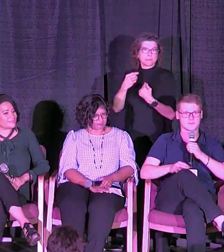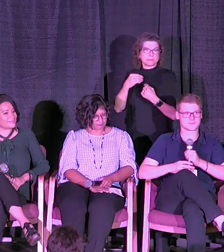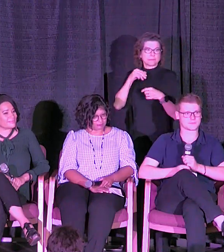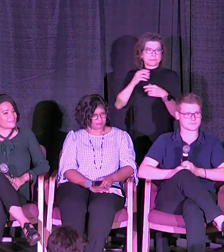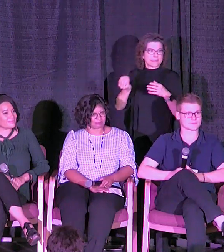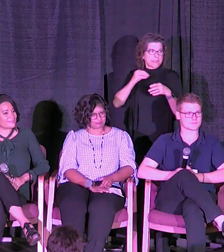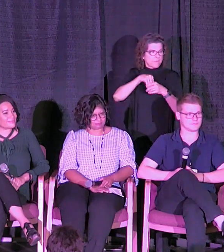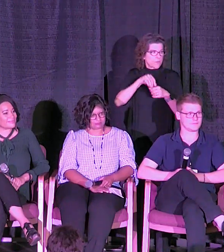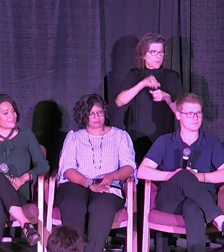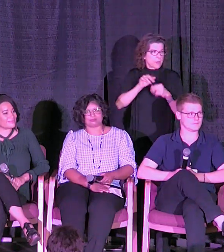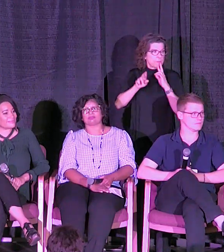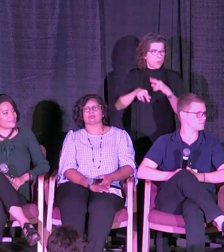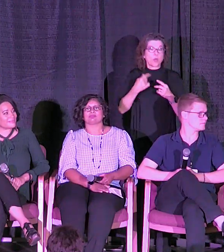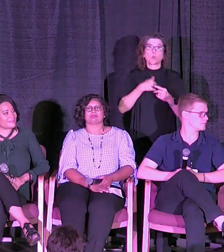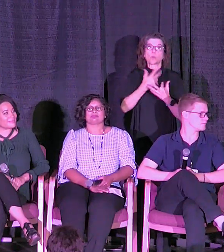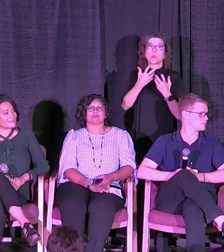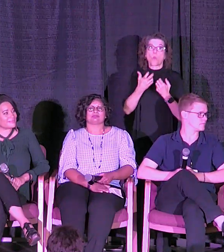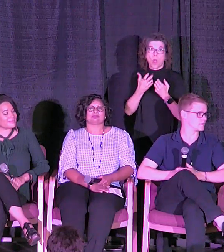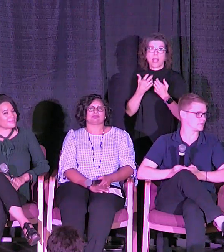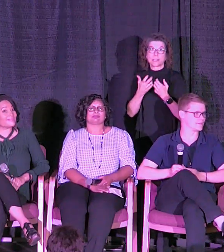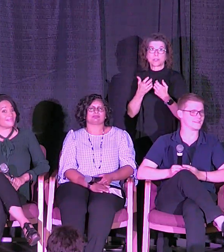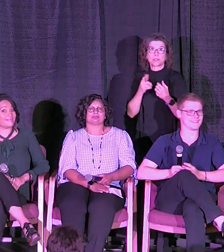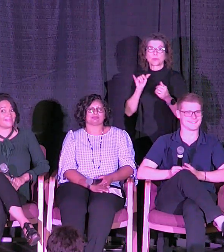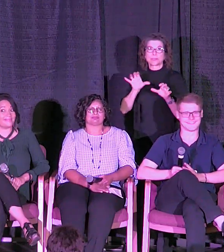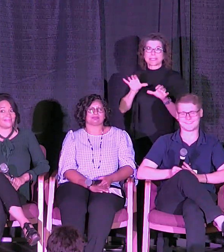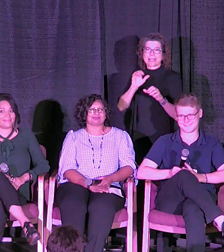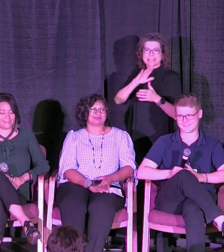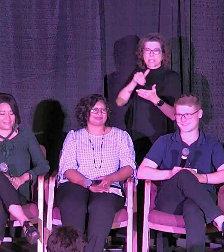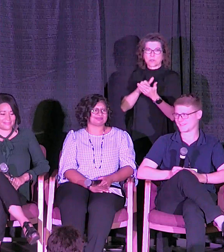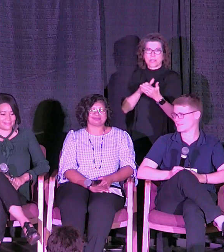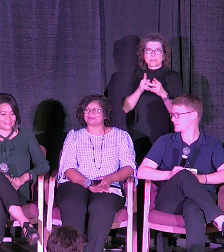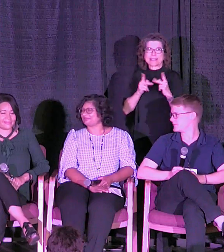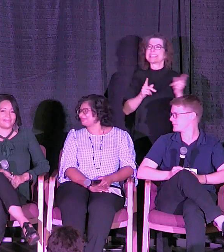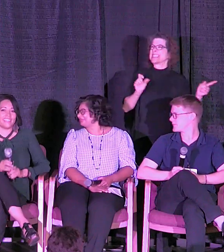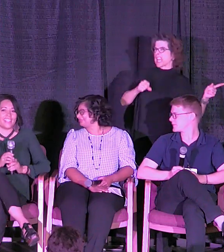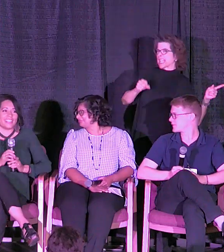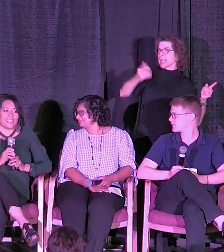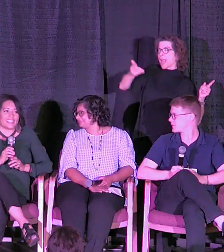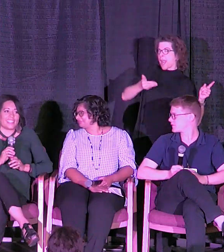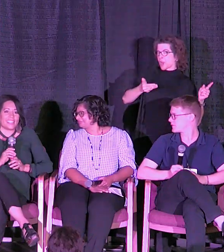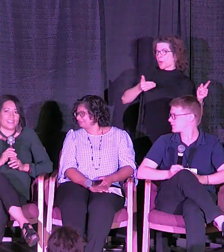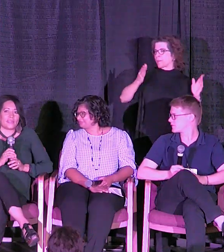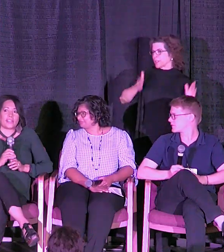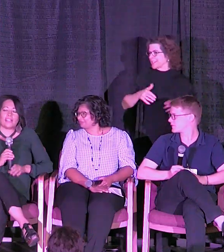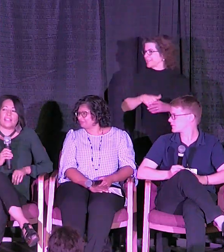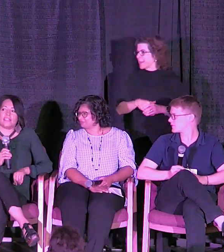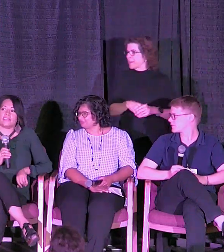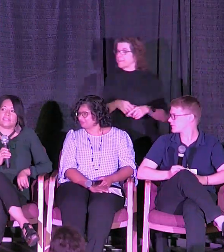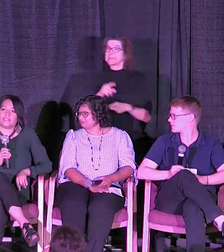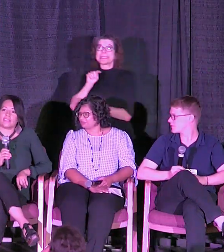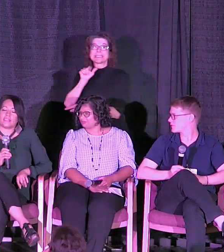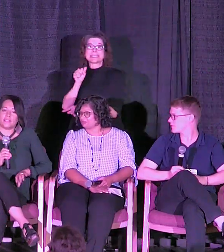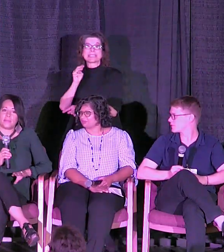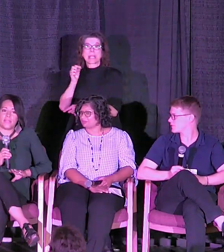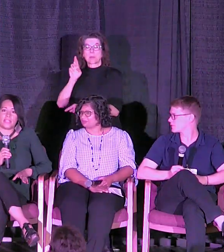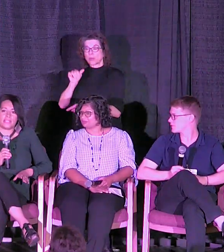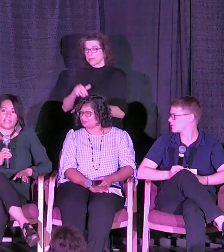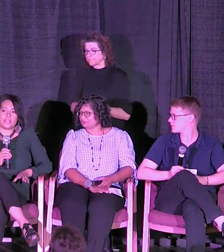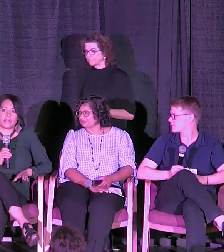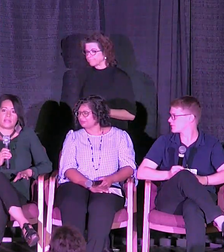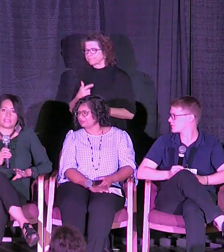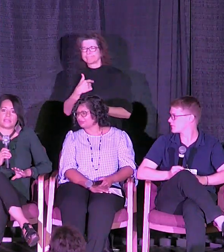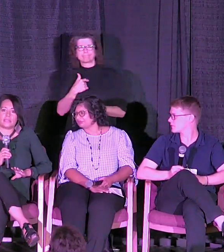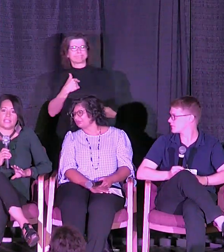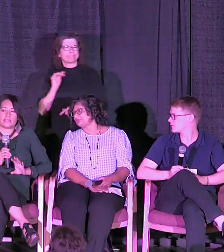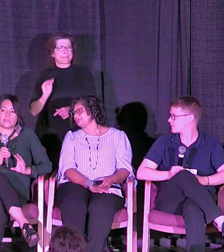everybody. Yes, hire lived experts, thank you. Tamara. Thank you. Well, I grew up hearing the